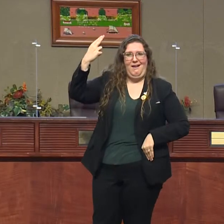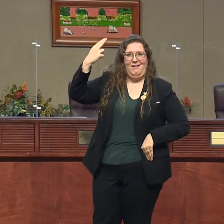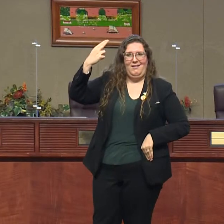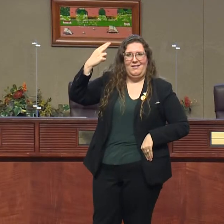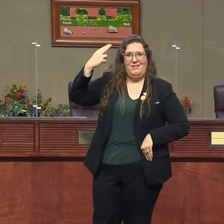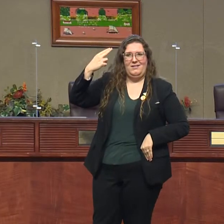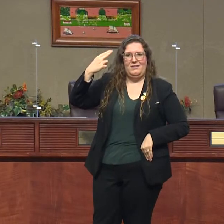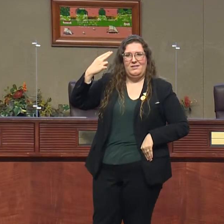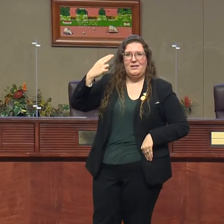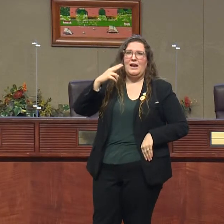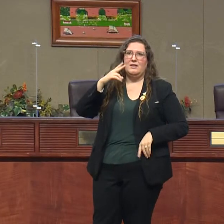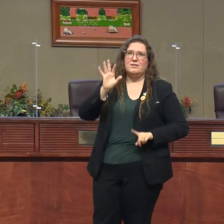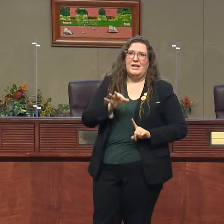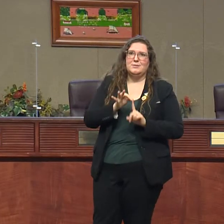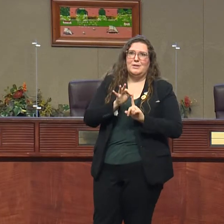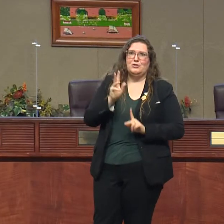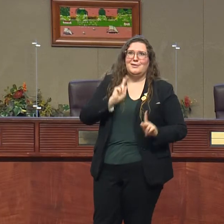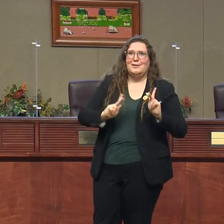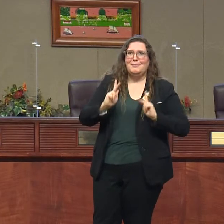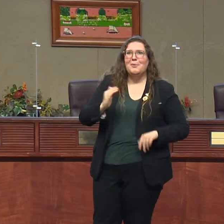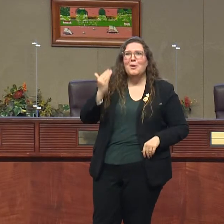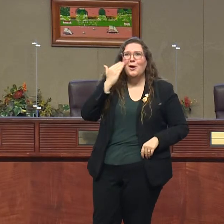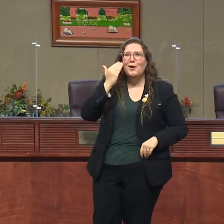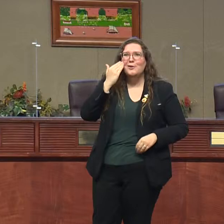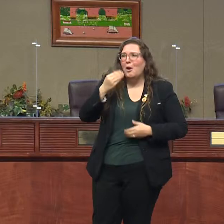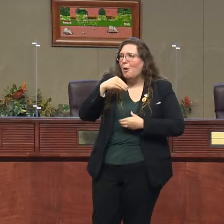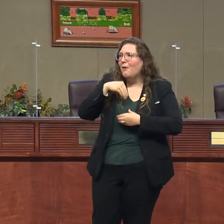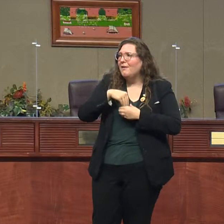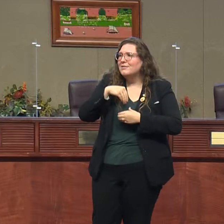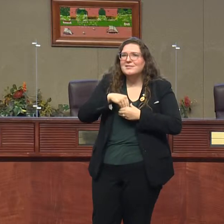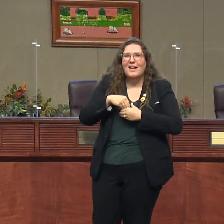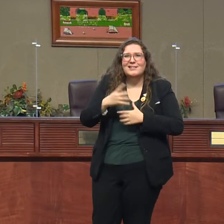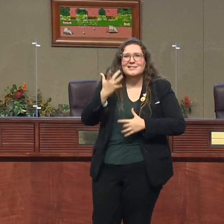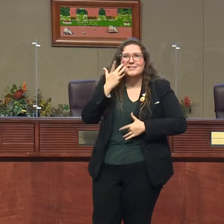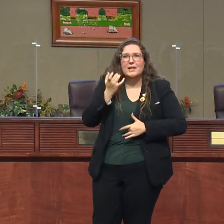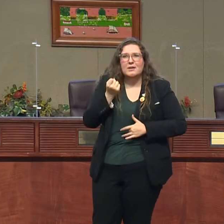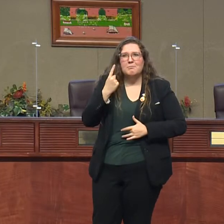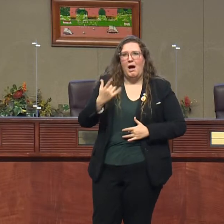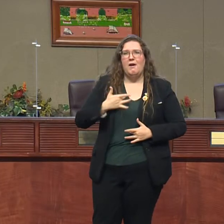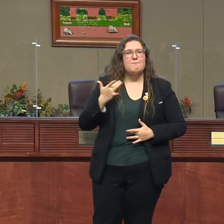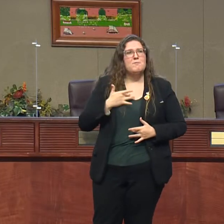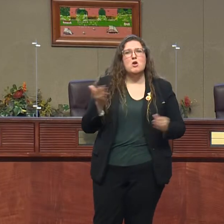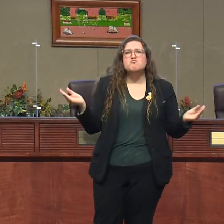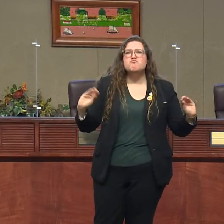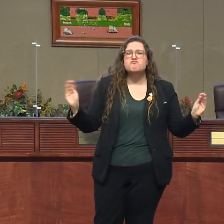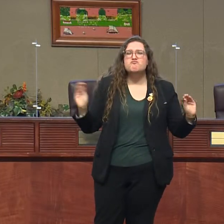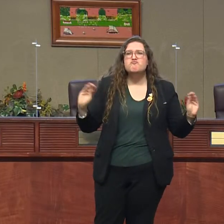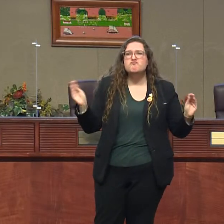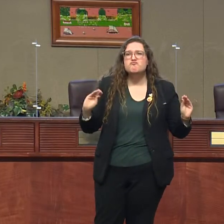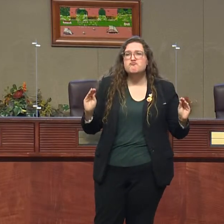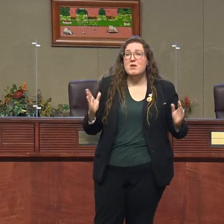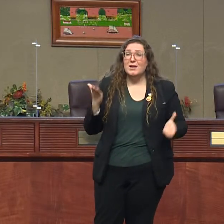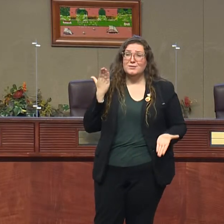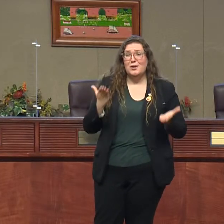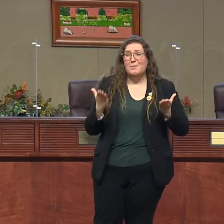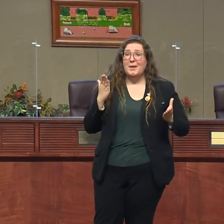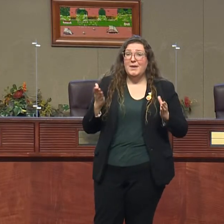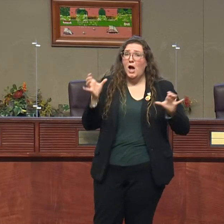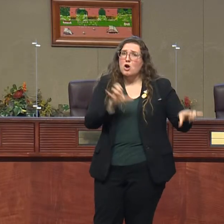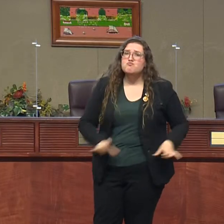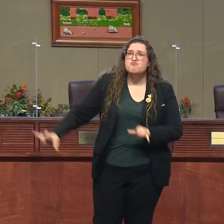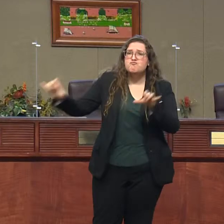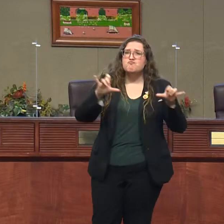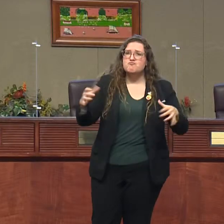asymptomatic infections was higher than we expected. So in reality, immunity right now is probably higher the percentage that